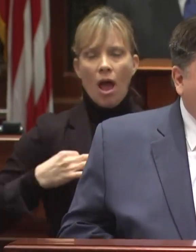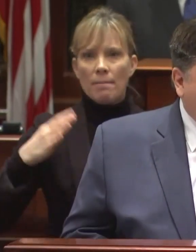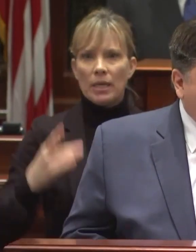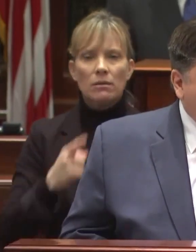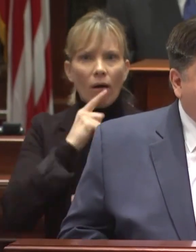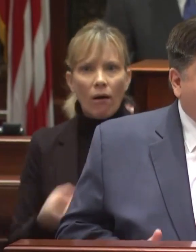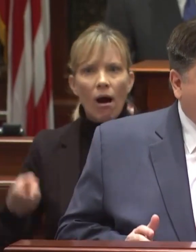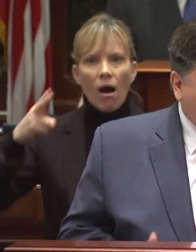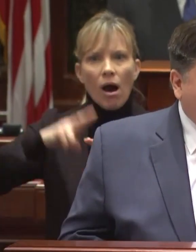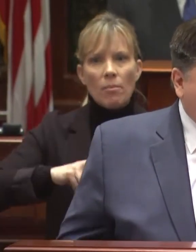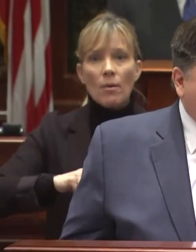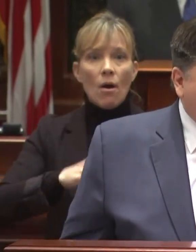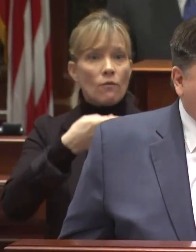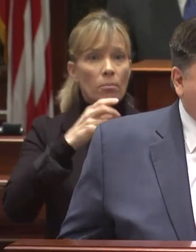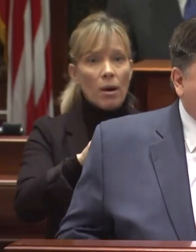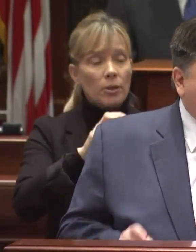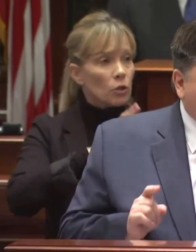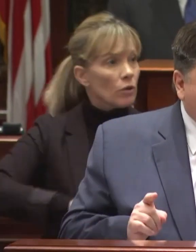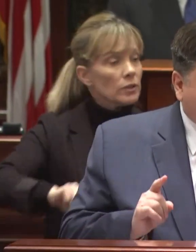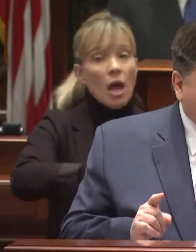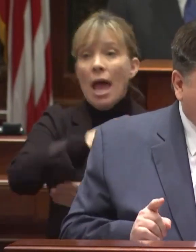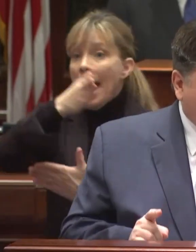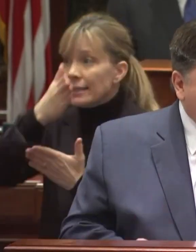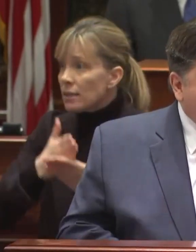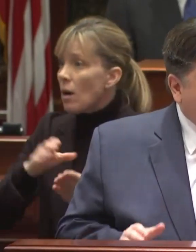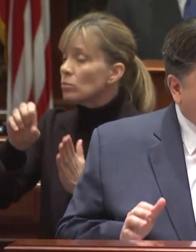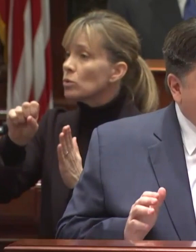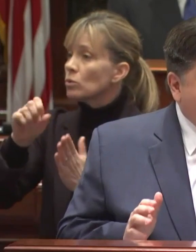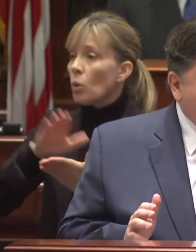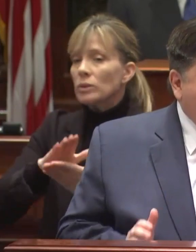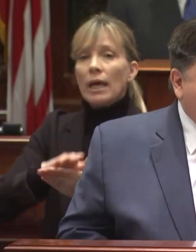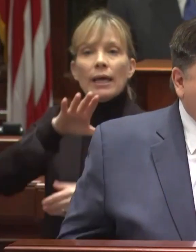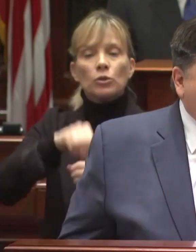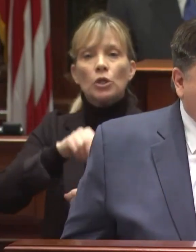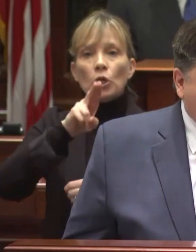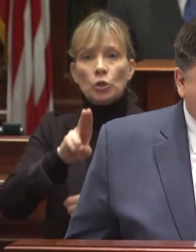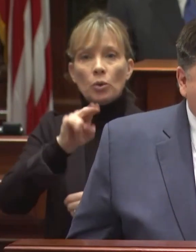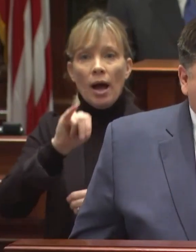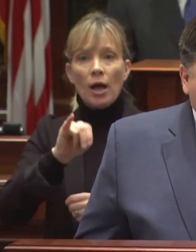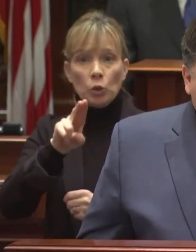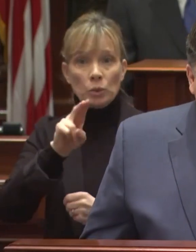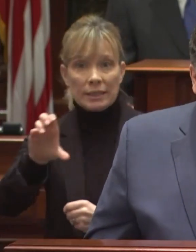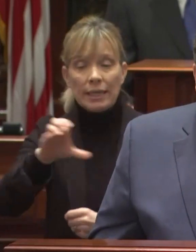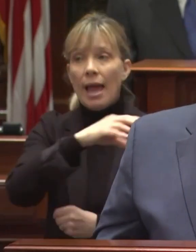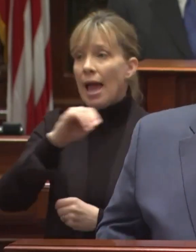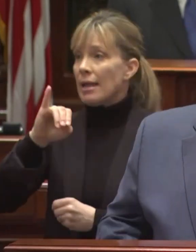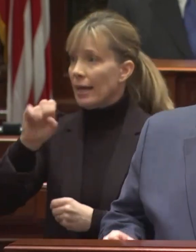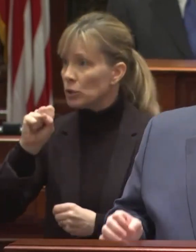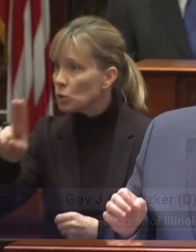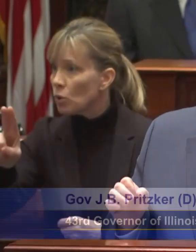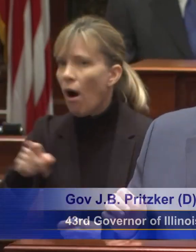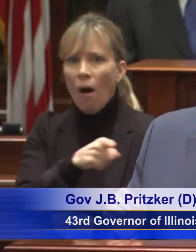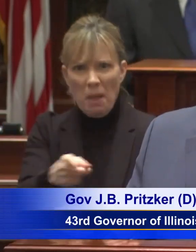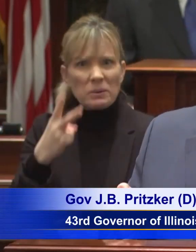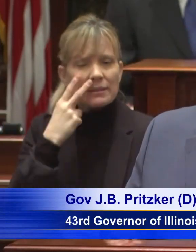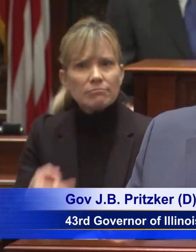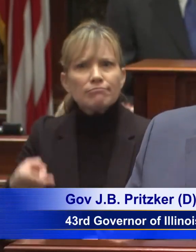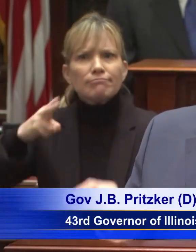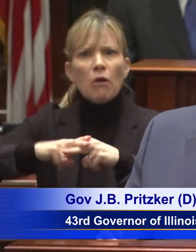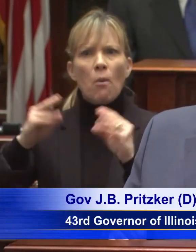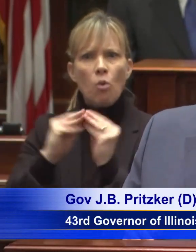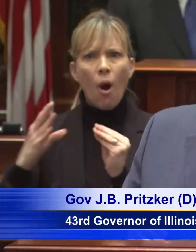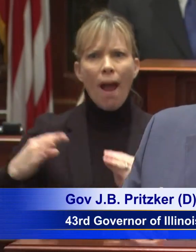applications are up at our public universities, and some schools, including UIUC and Illinois State, are seeing an increase